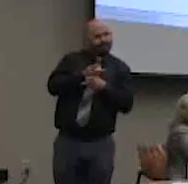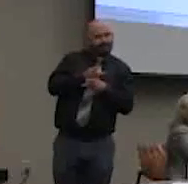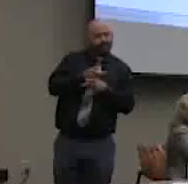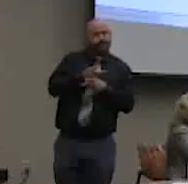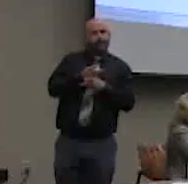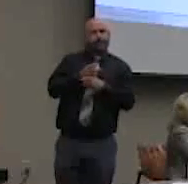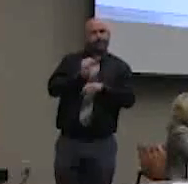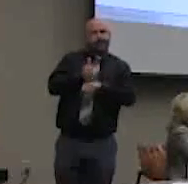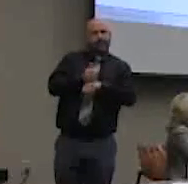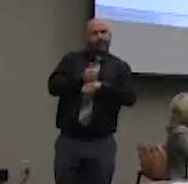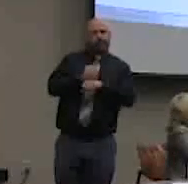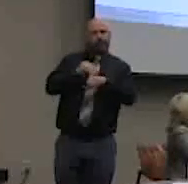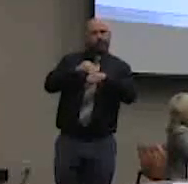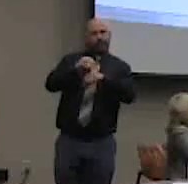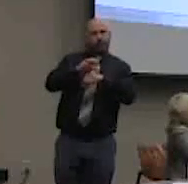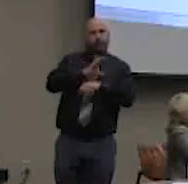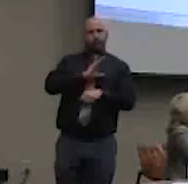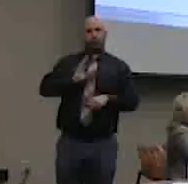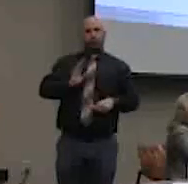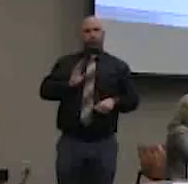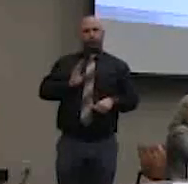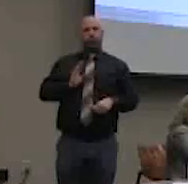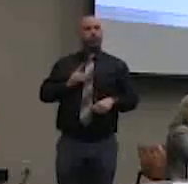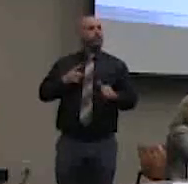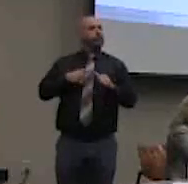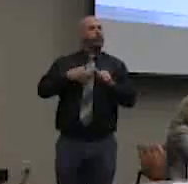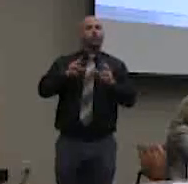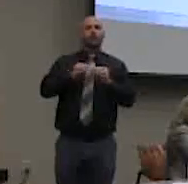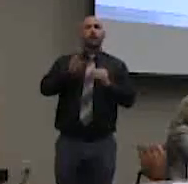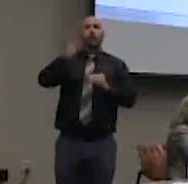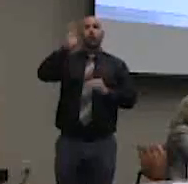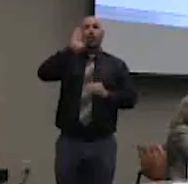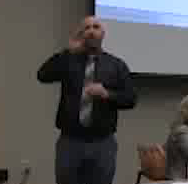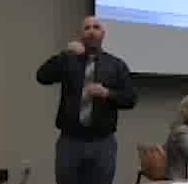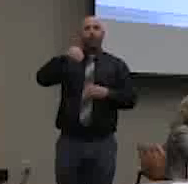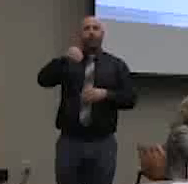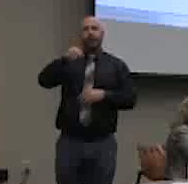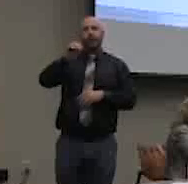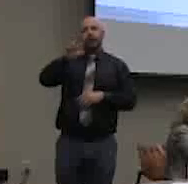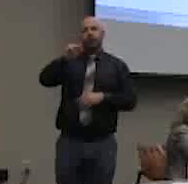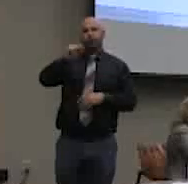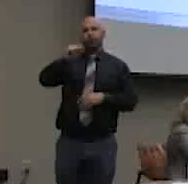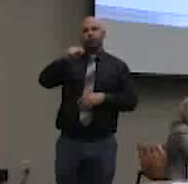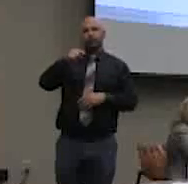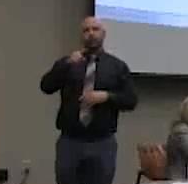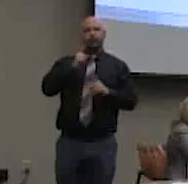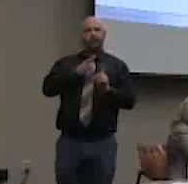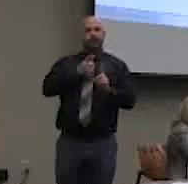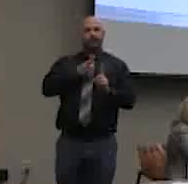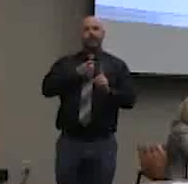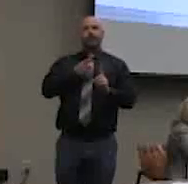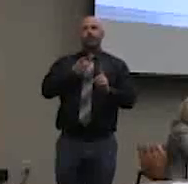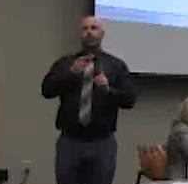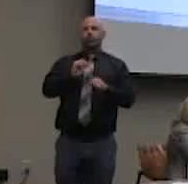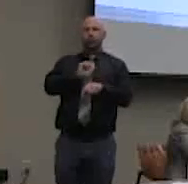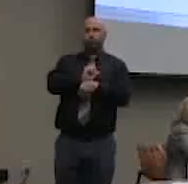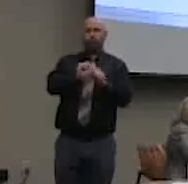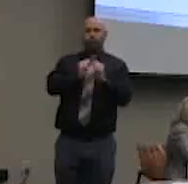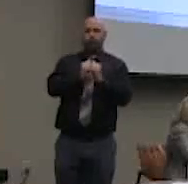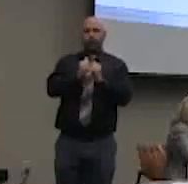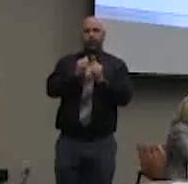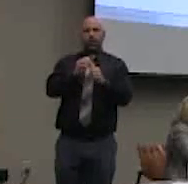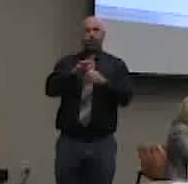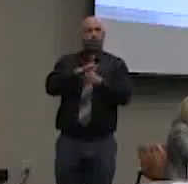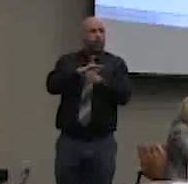board. Our first meeting is in October. Excited about that. We're working with local consultants because,